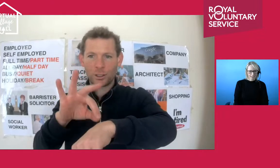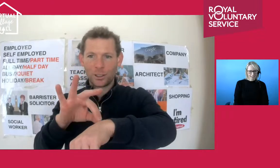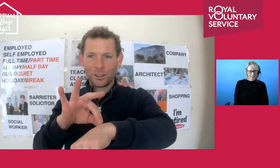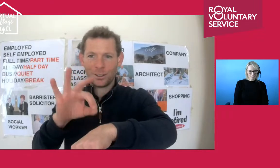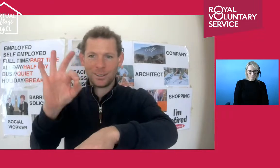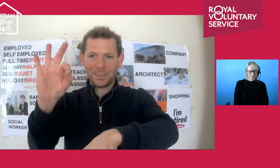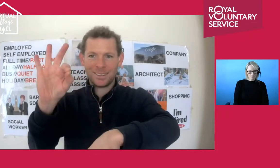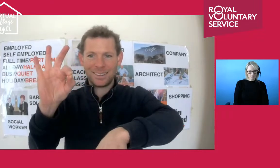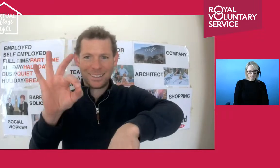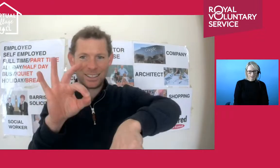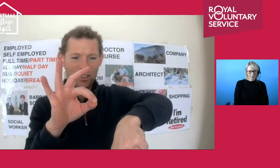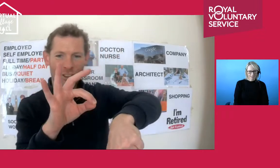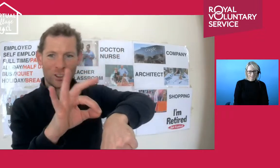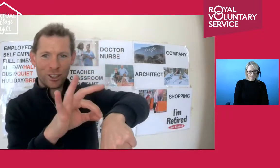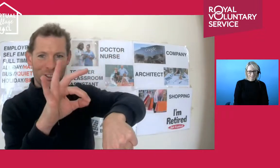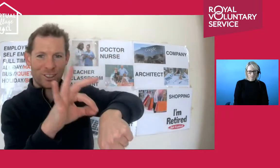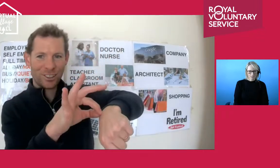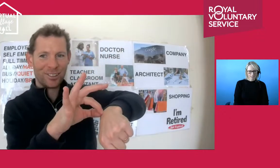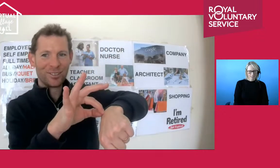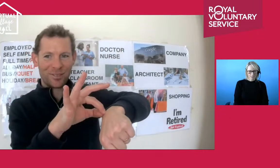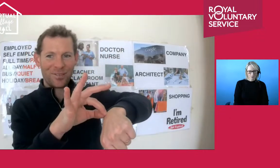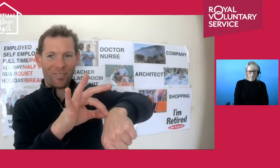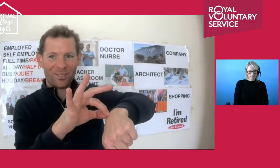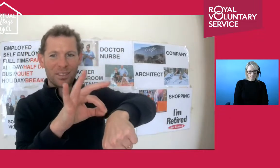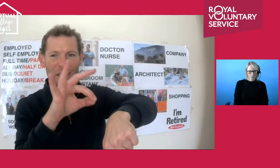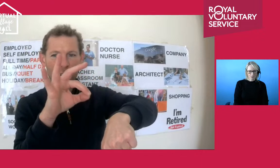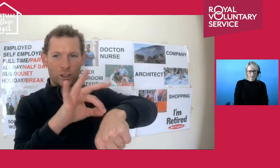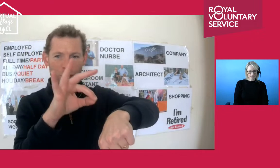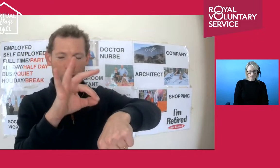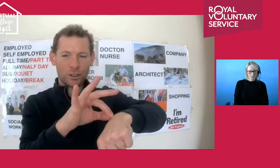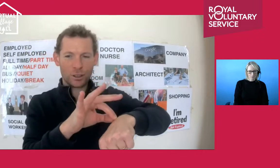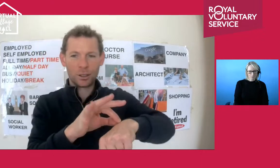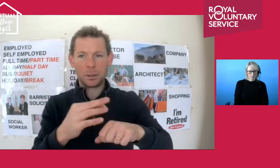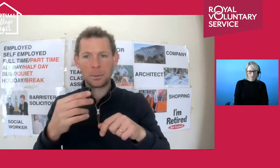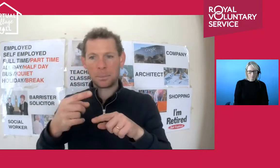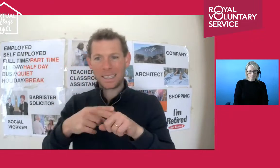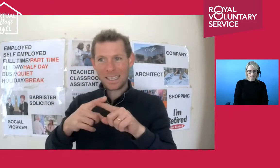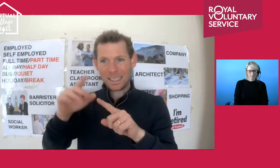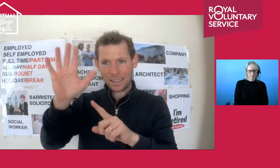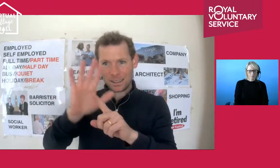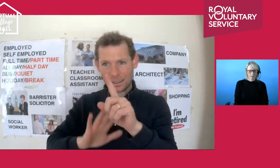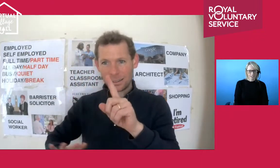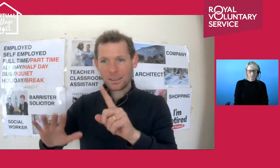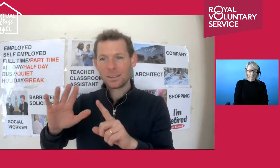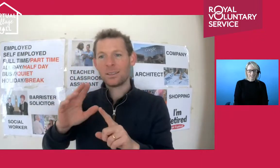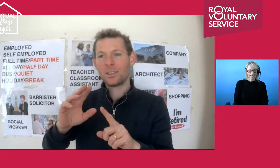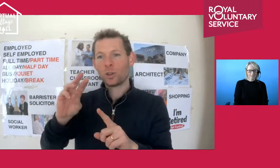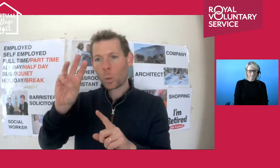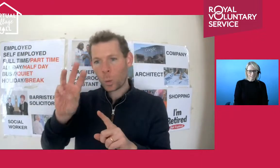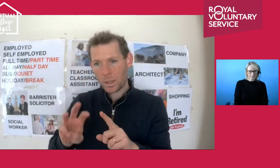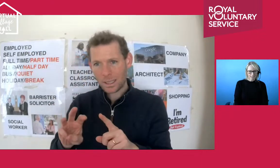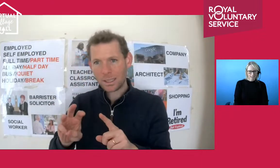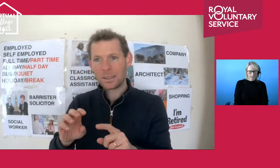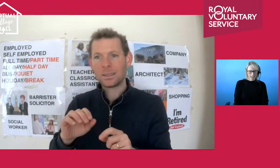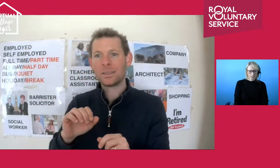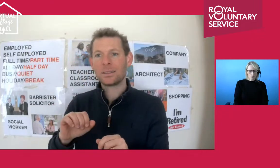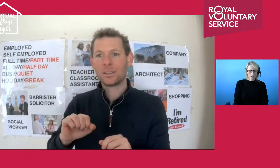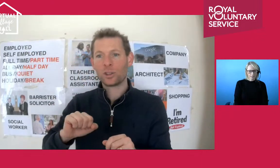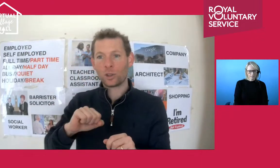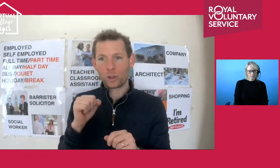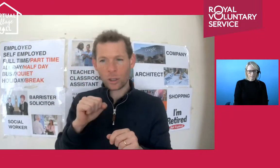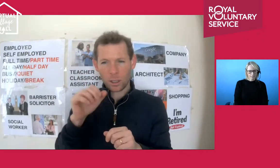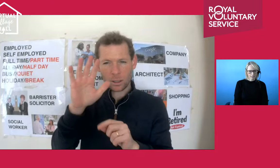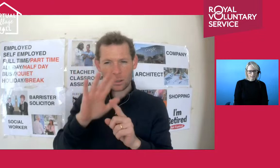We sign it like this in Northern Ireland. So that's the Northern Irish variation of BSL variation. In England